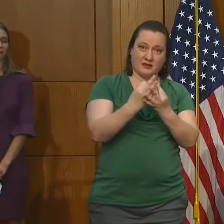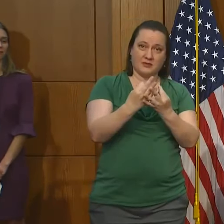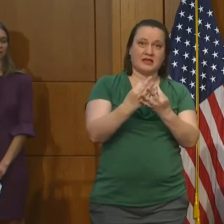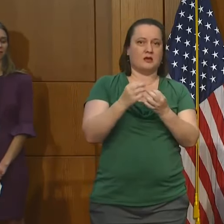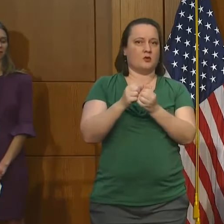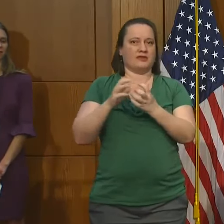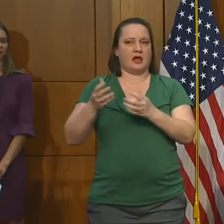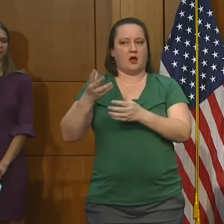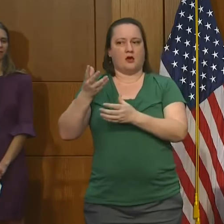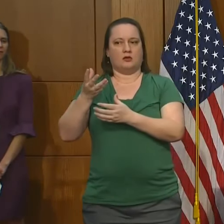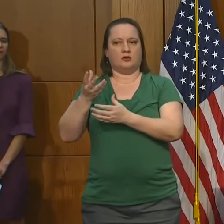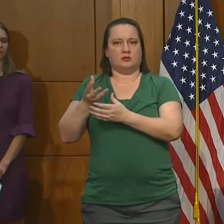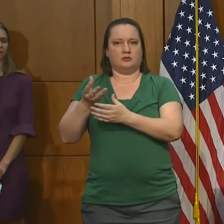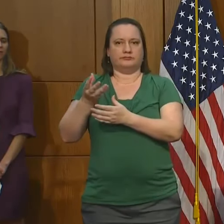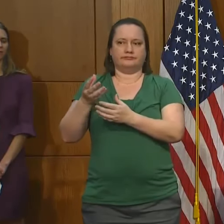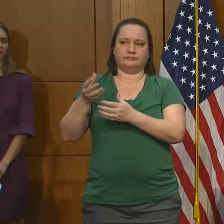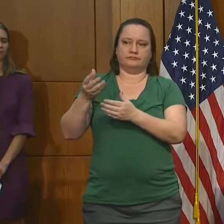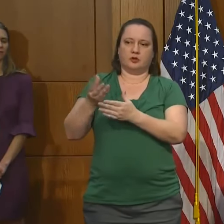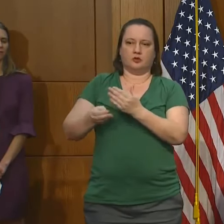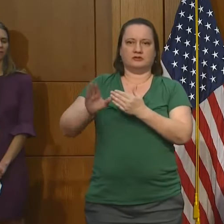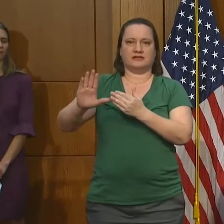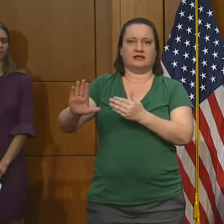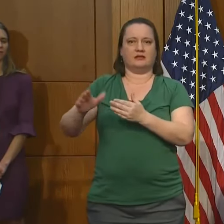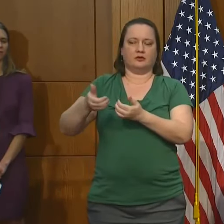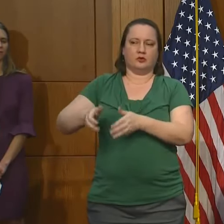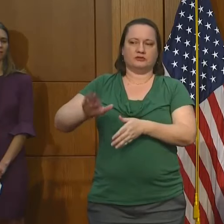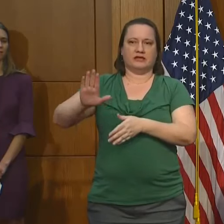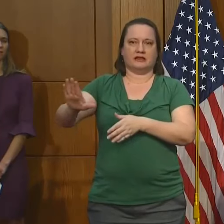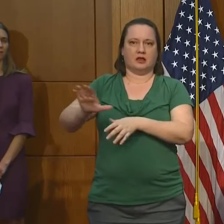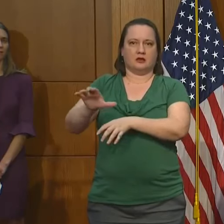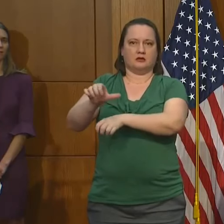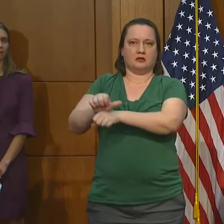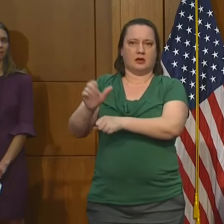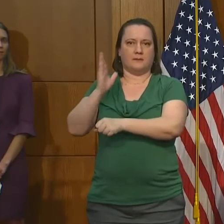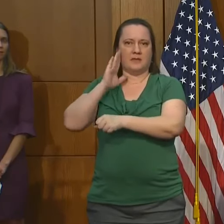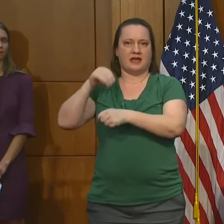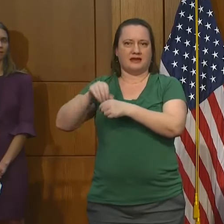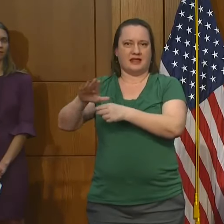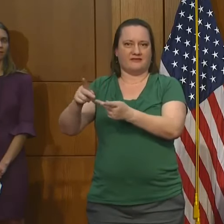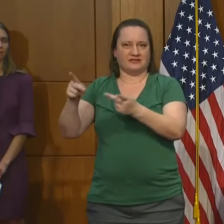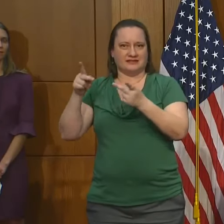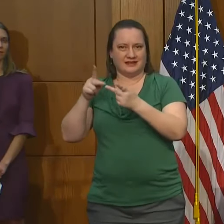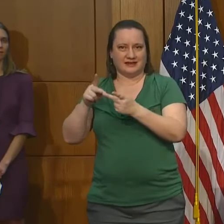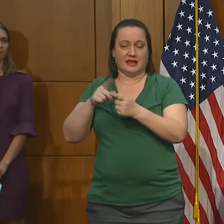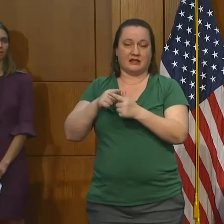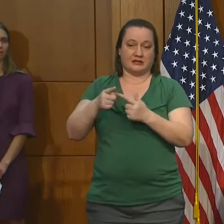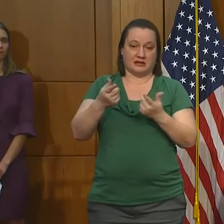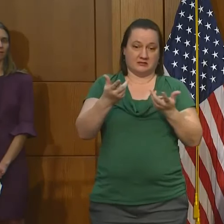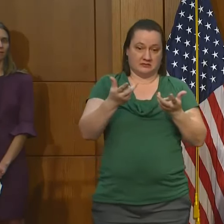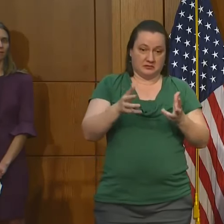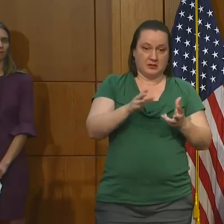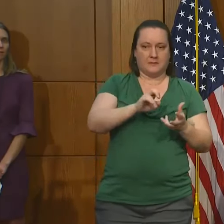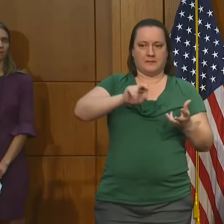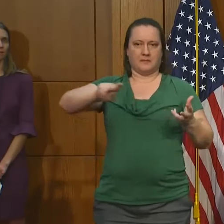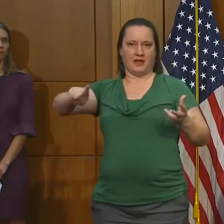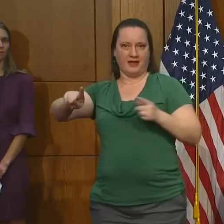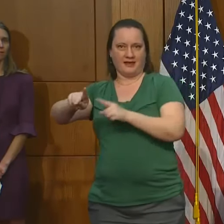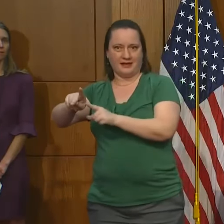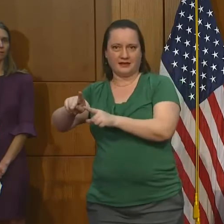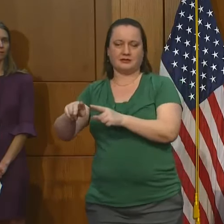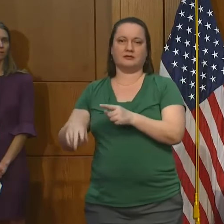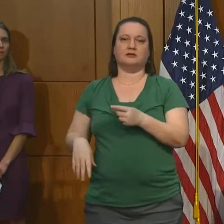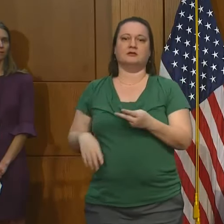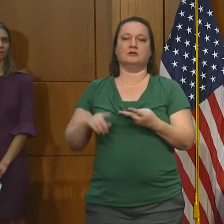place? And I have a second question, very quick one. Do you have any statistics on the number of people who died from